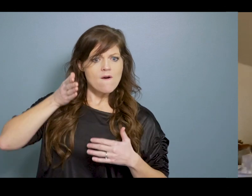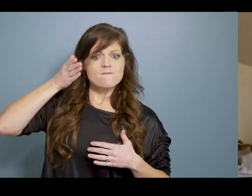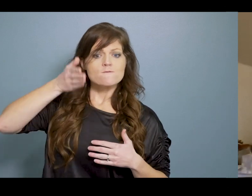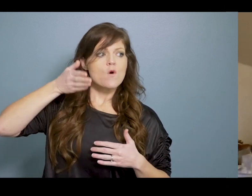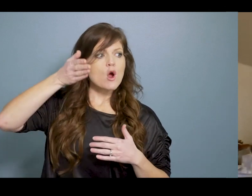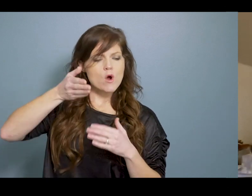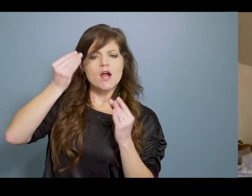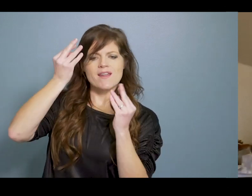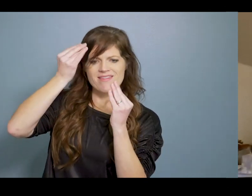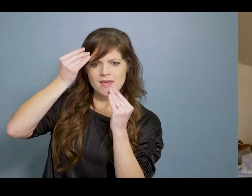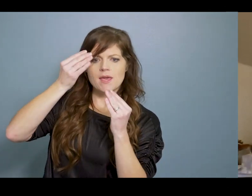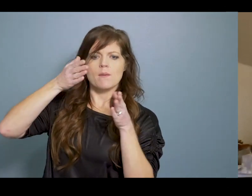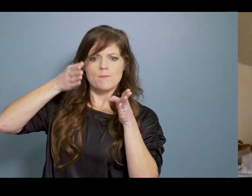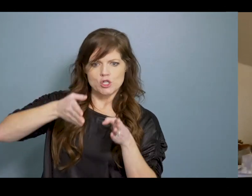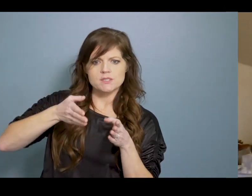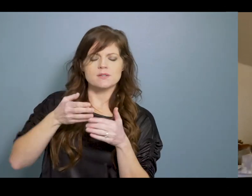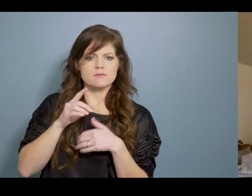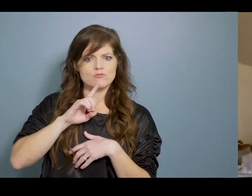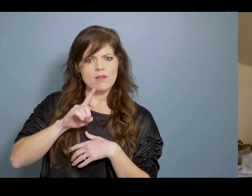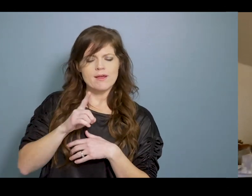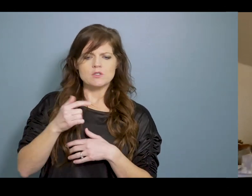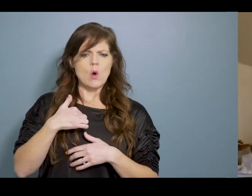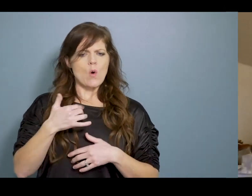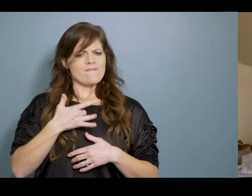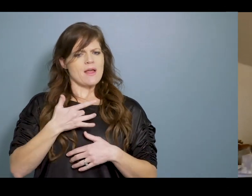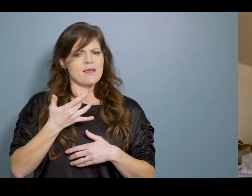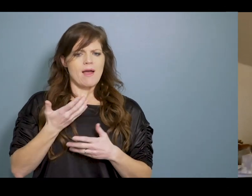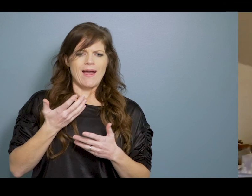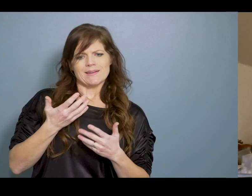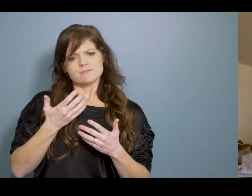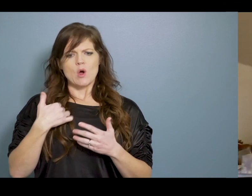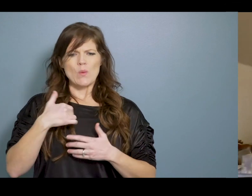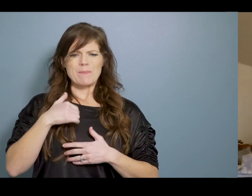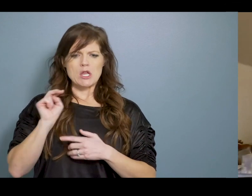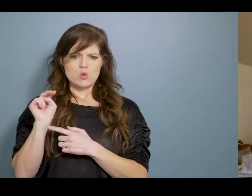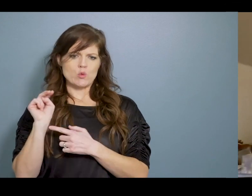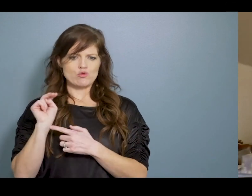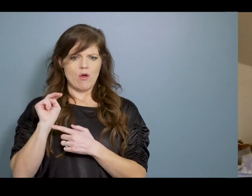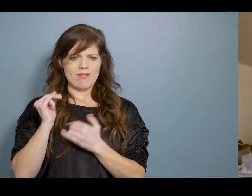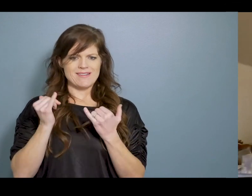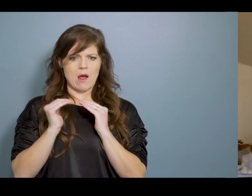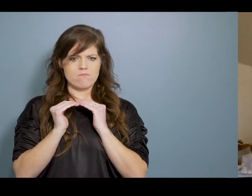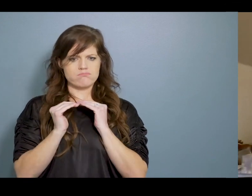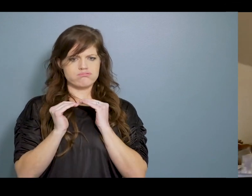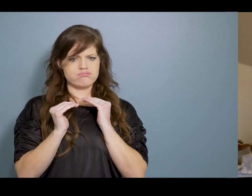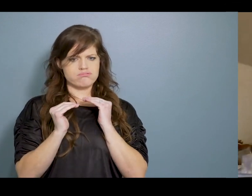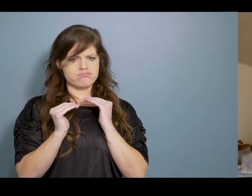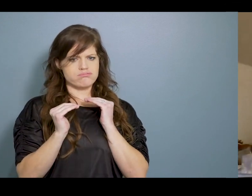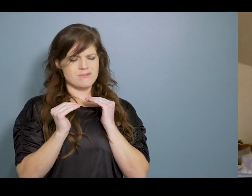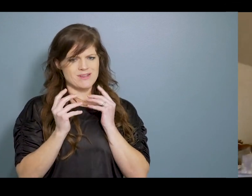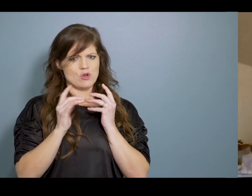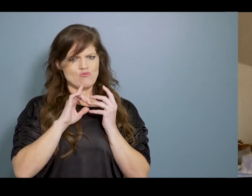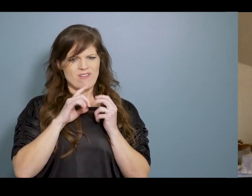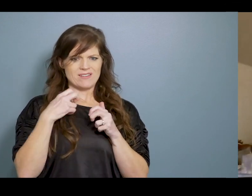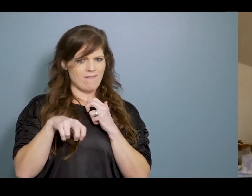think Denise, you commented on that feeling like we've been in a little bit of a neutral position, and